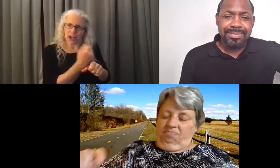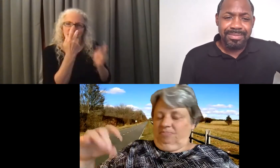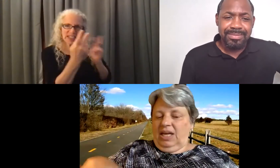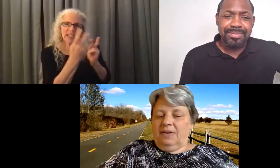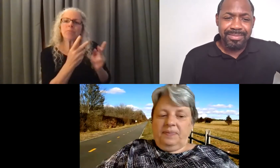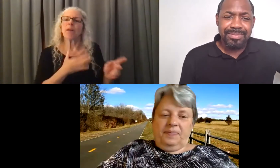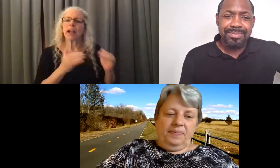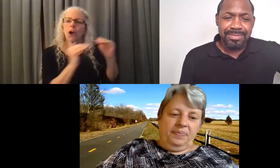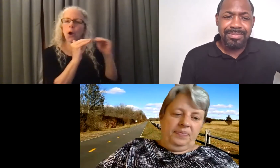yeah.